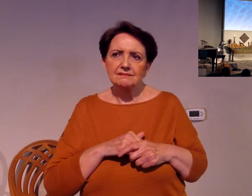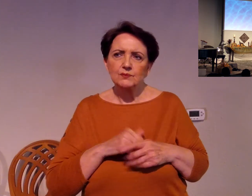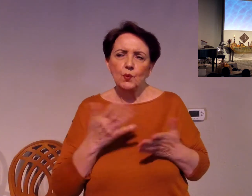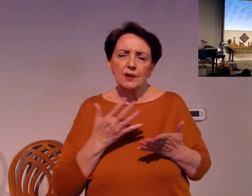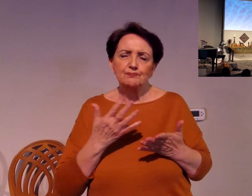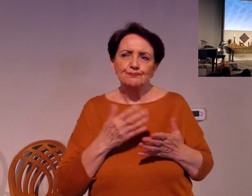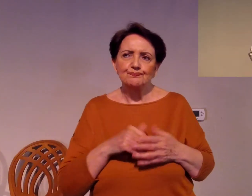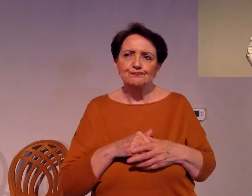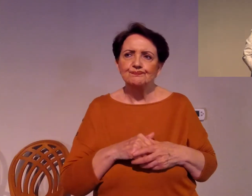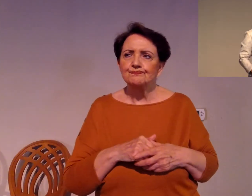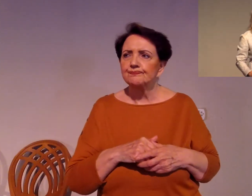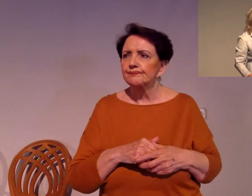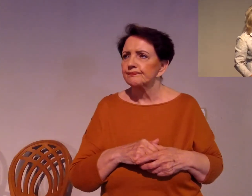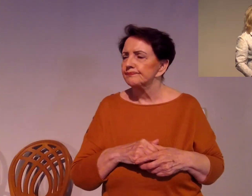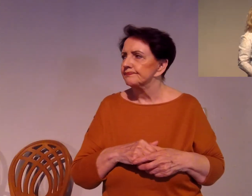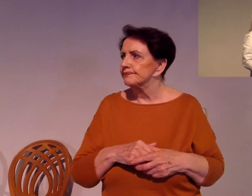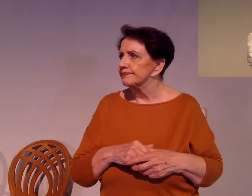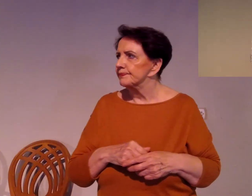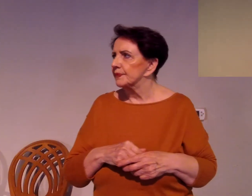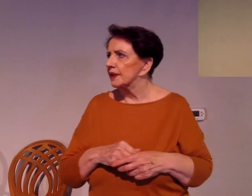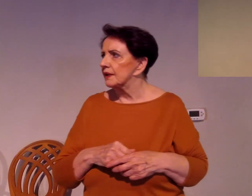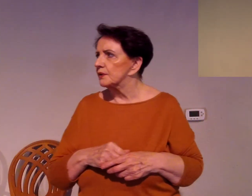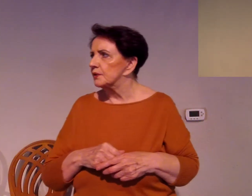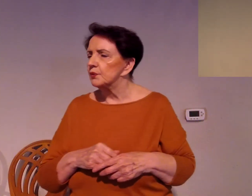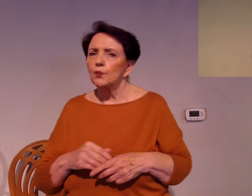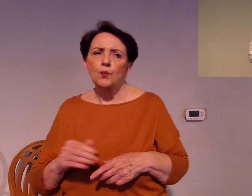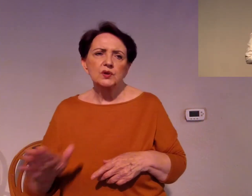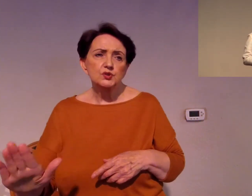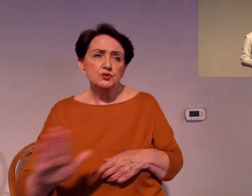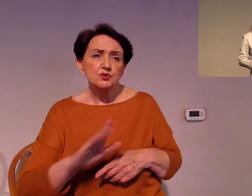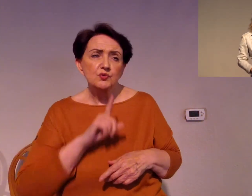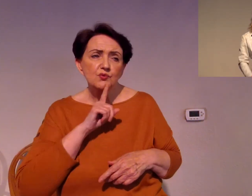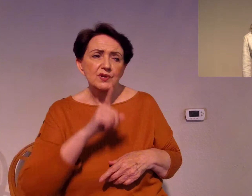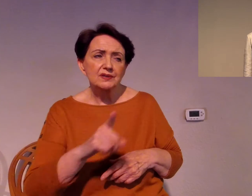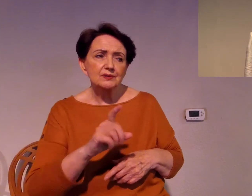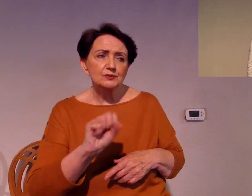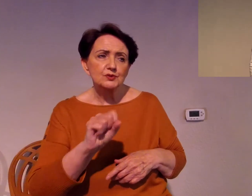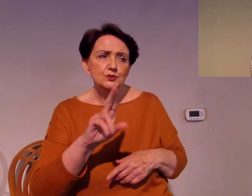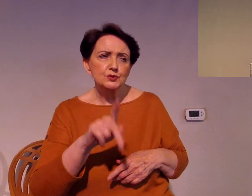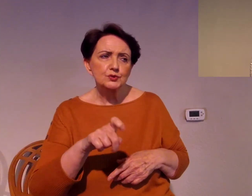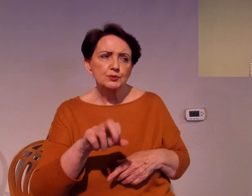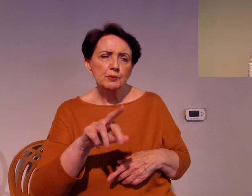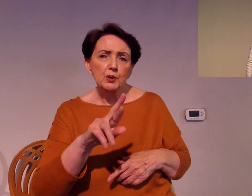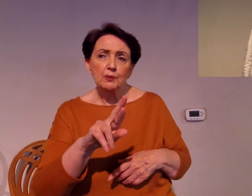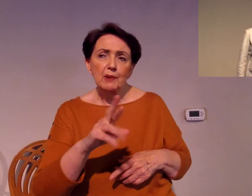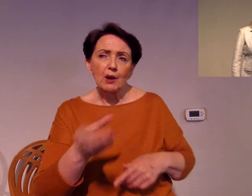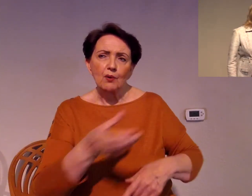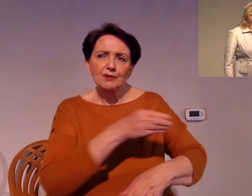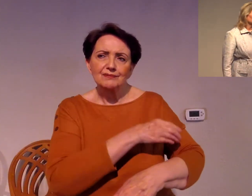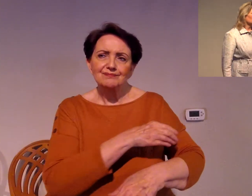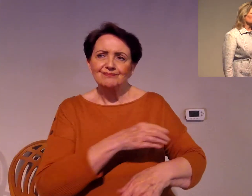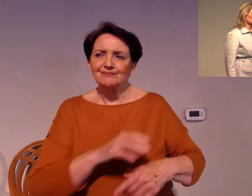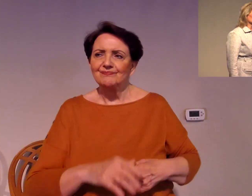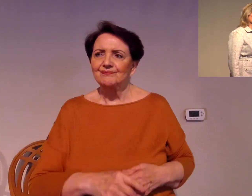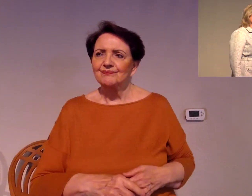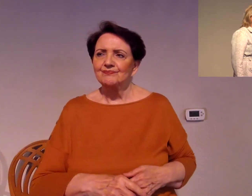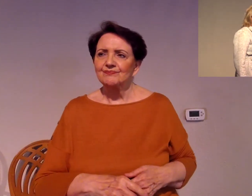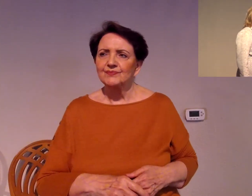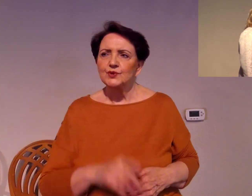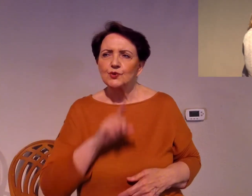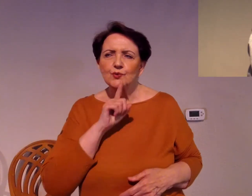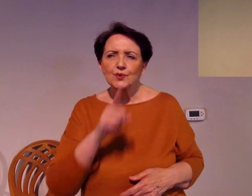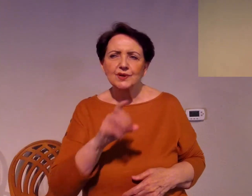What's your real superpower? That's what I call it. What's your